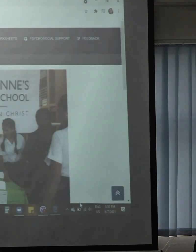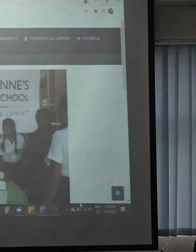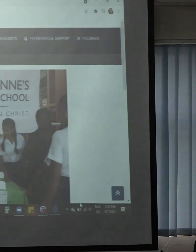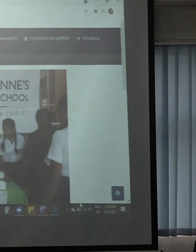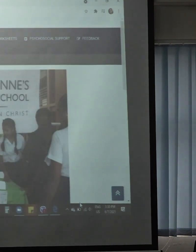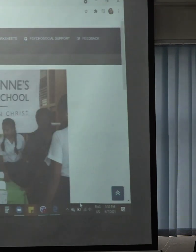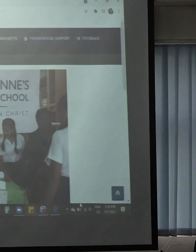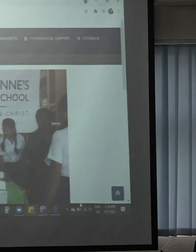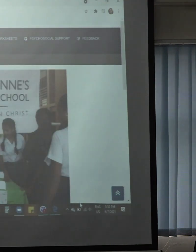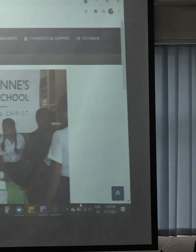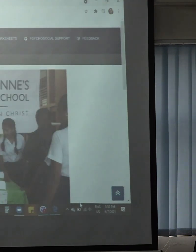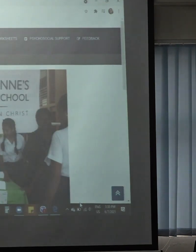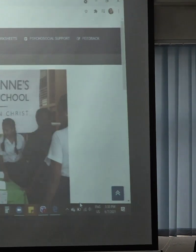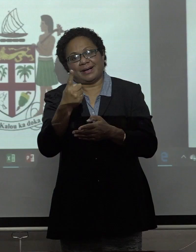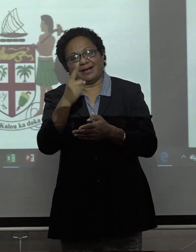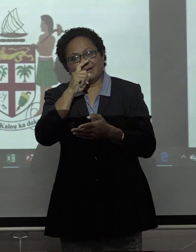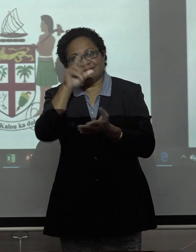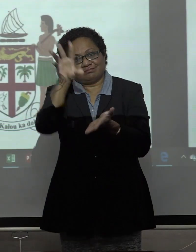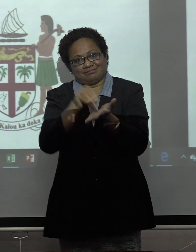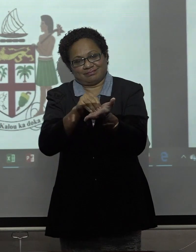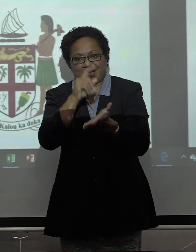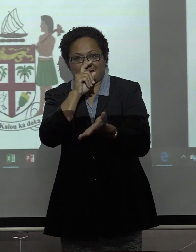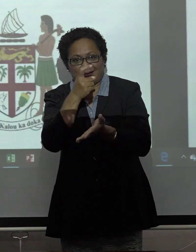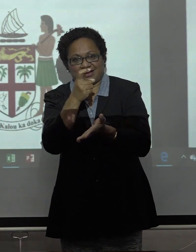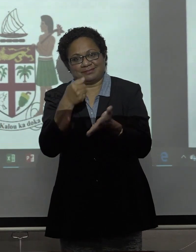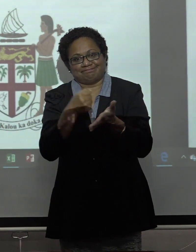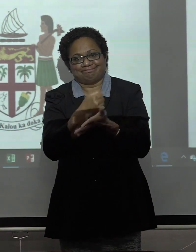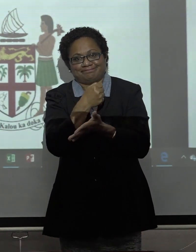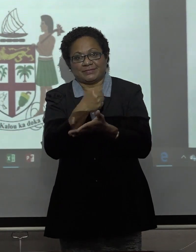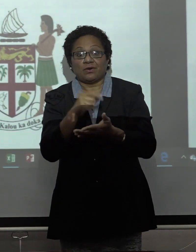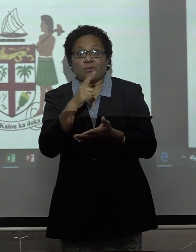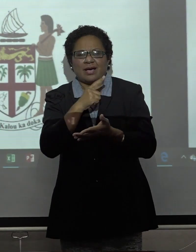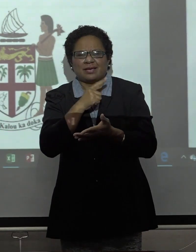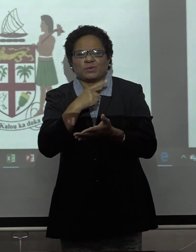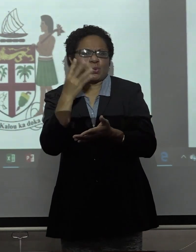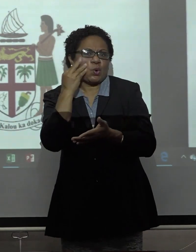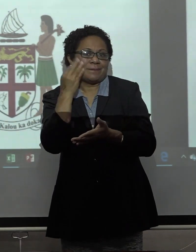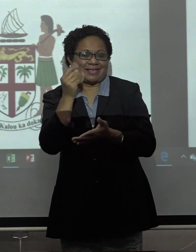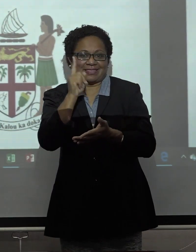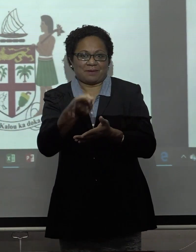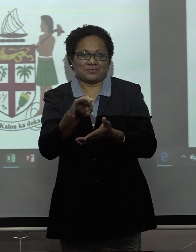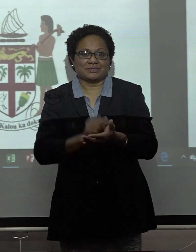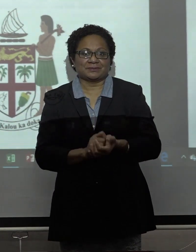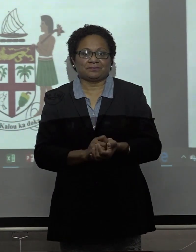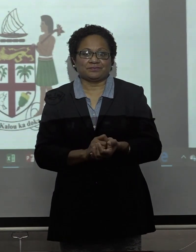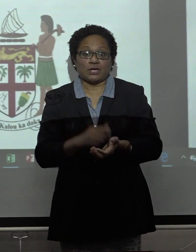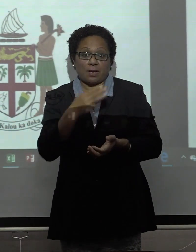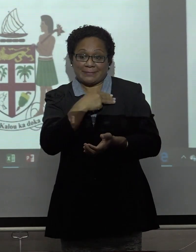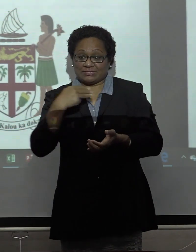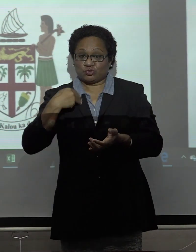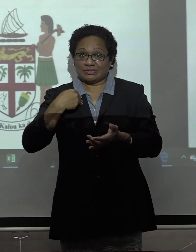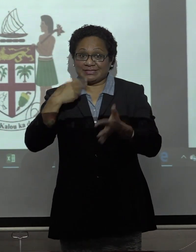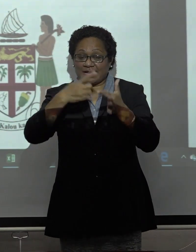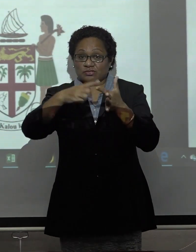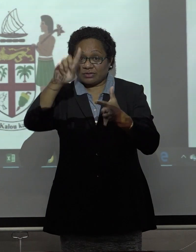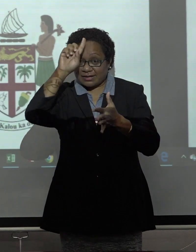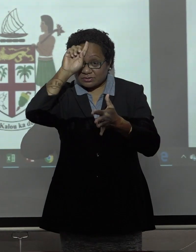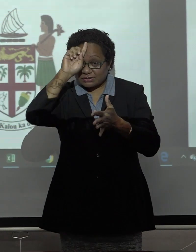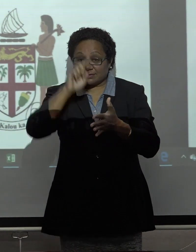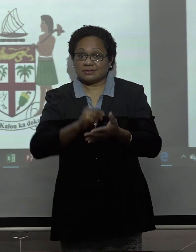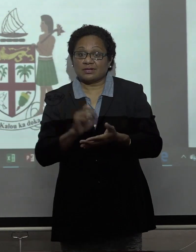However, they cannot be downloaded due to copyright restrictions. The Ministry will continue to